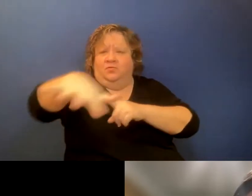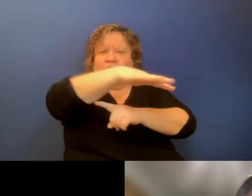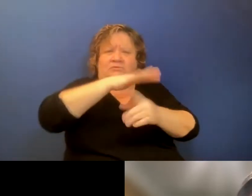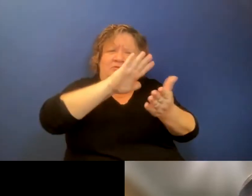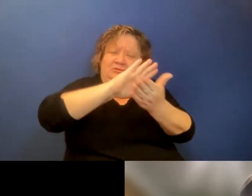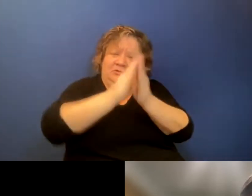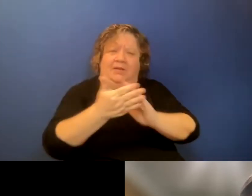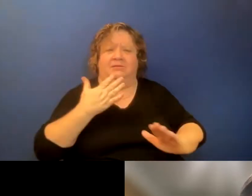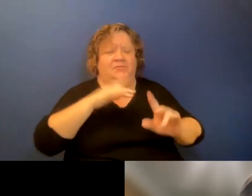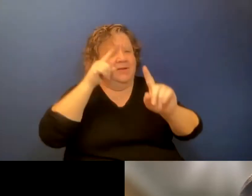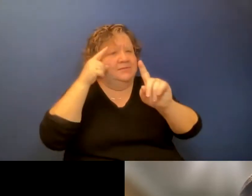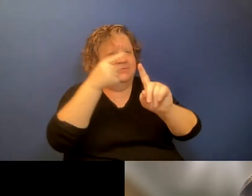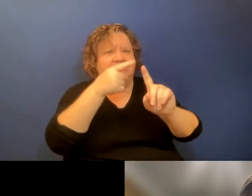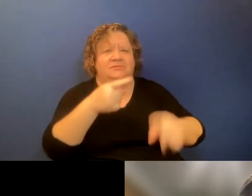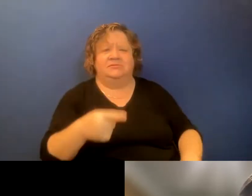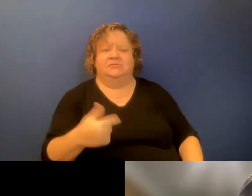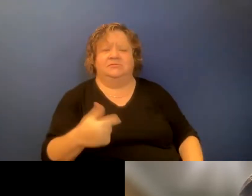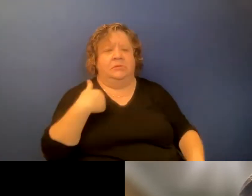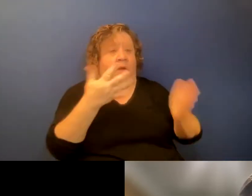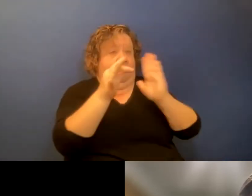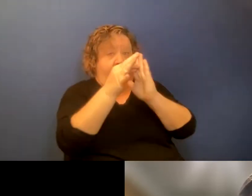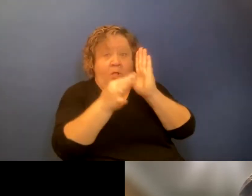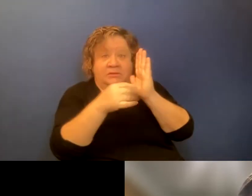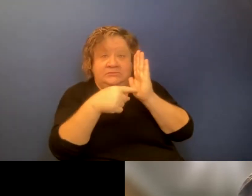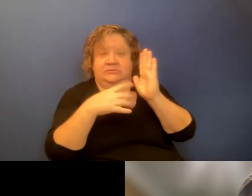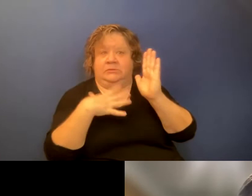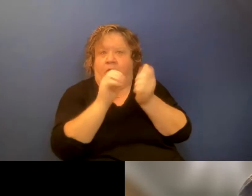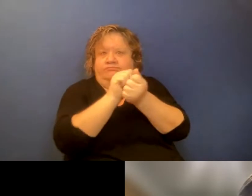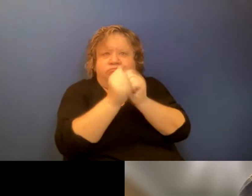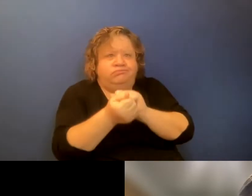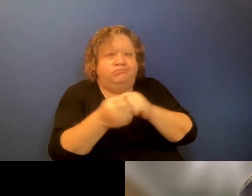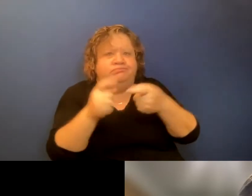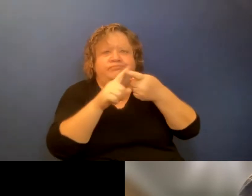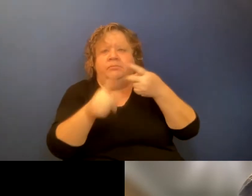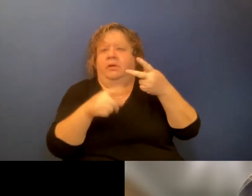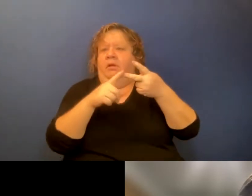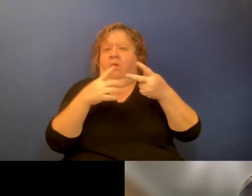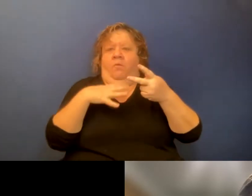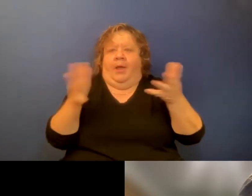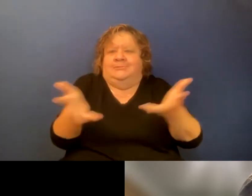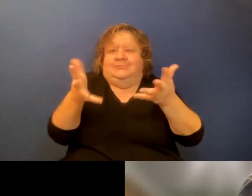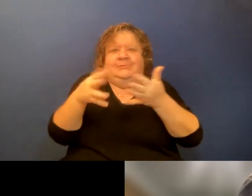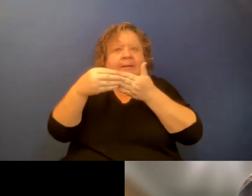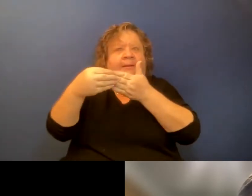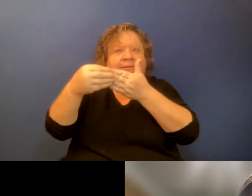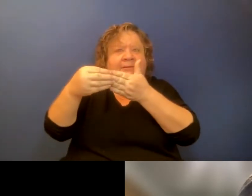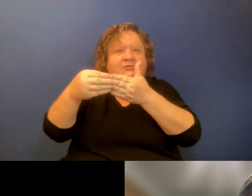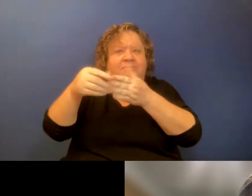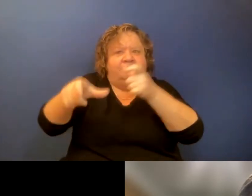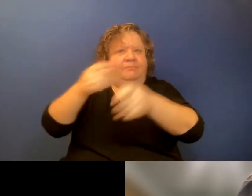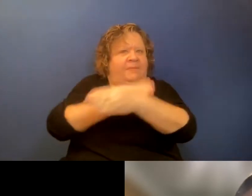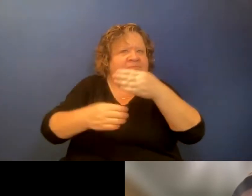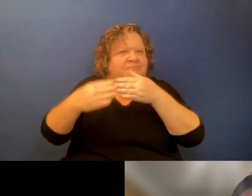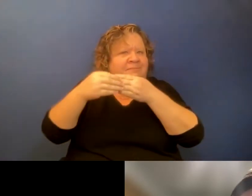change policies or create guidelines, or we are doing things more on a standalone individual level with families and